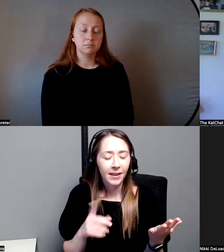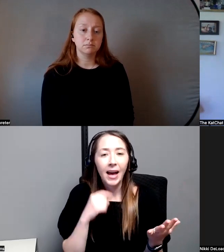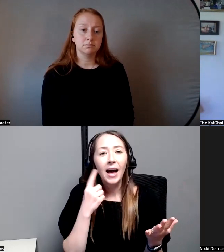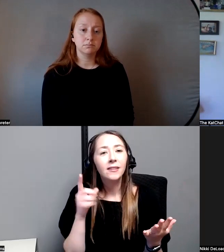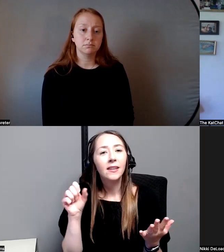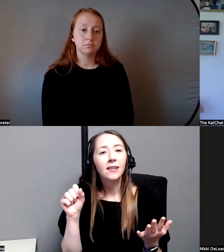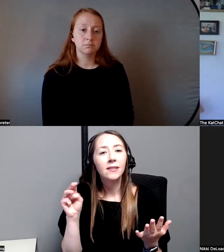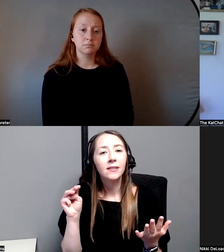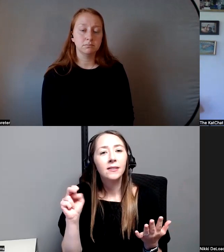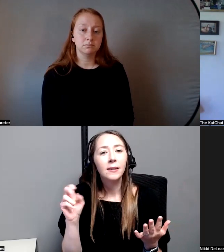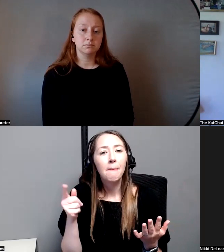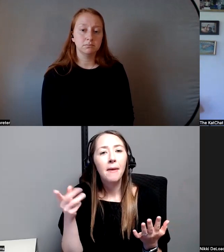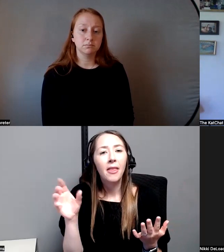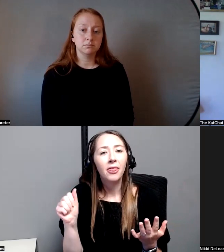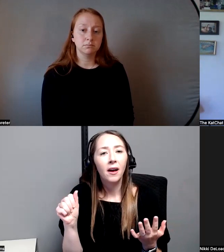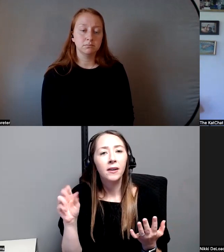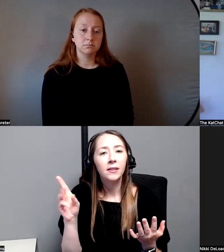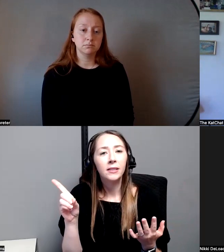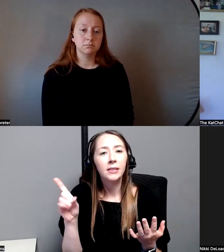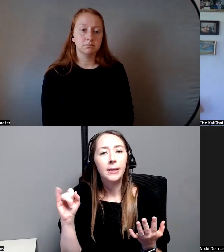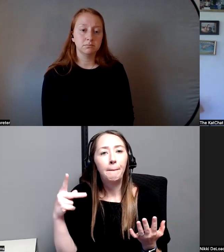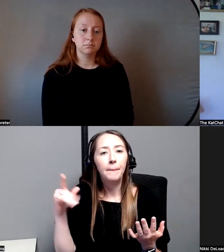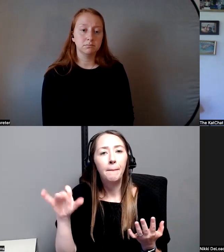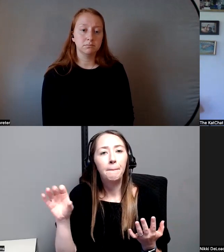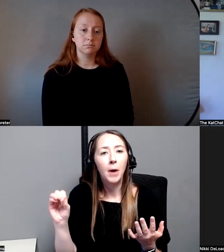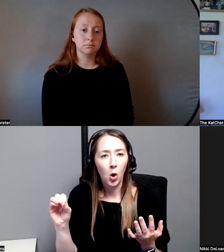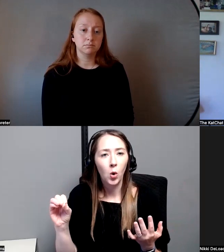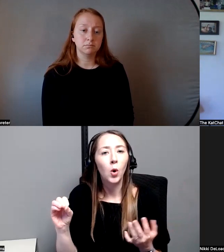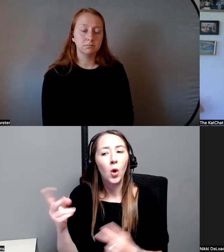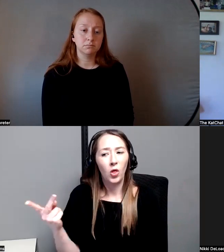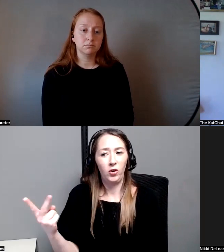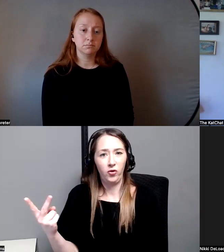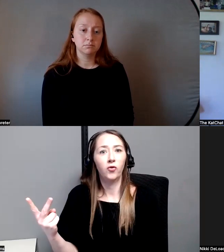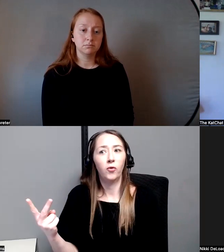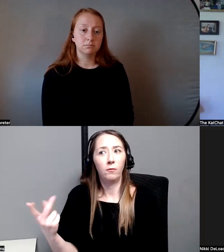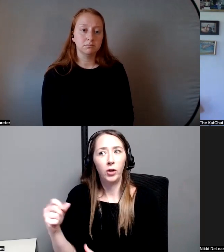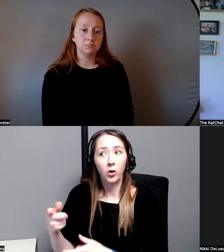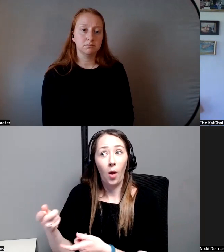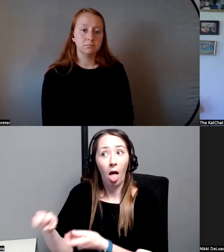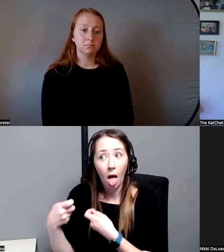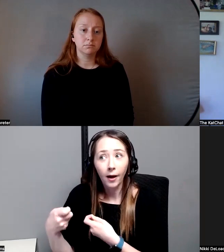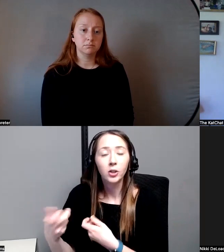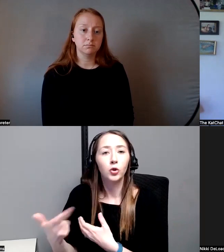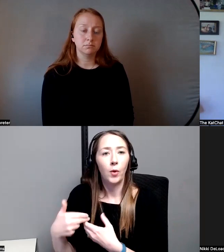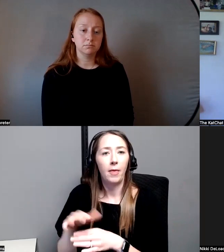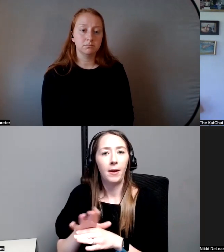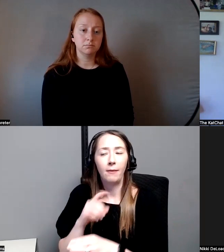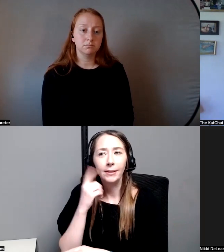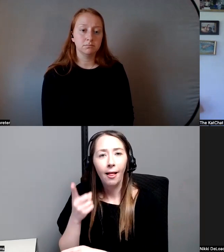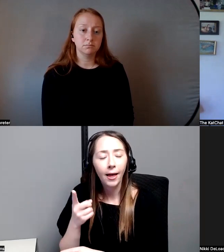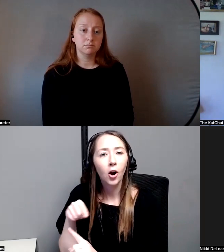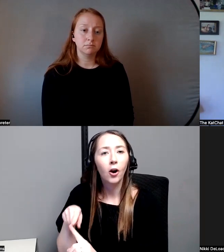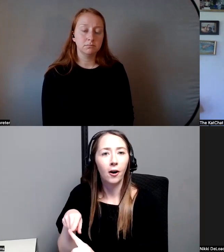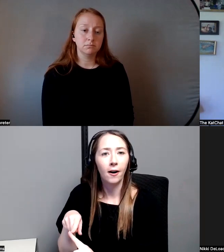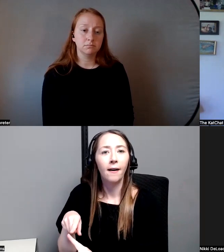de Pippo, who was the one who, her and Angie wanted me to do this movie. And I was just saying to her, I